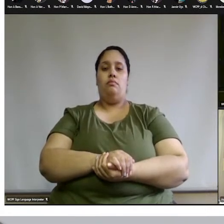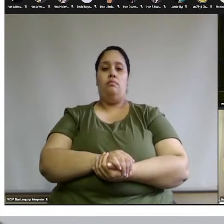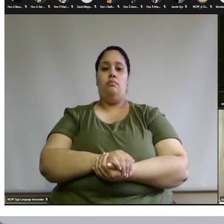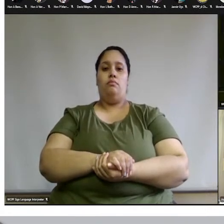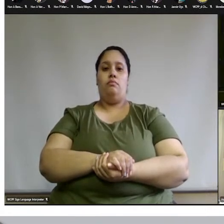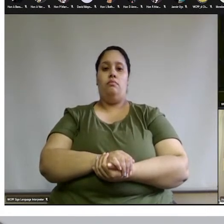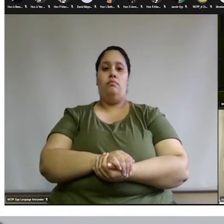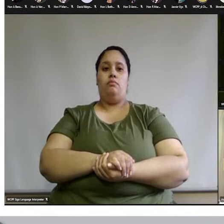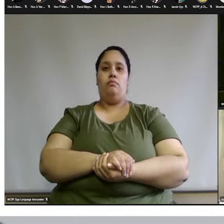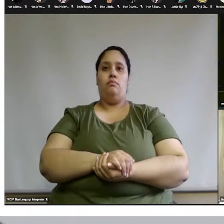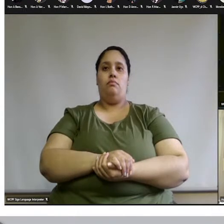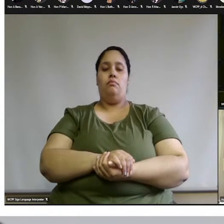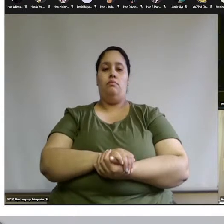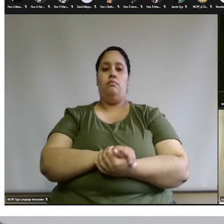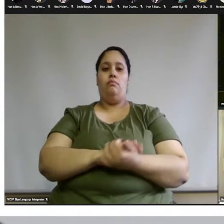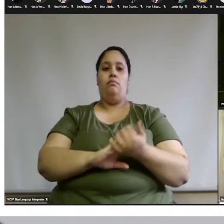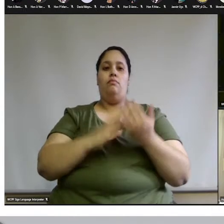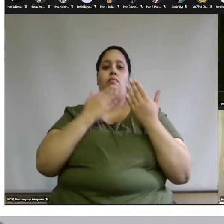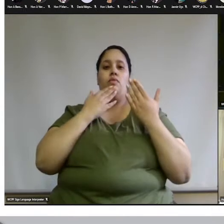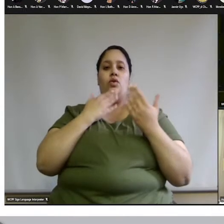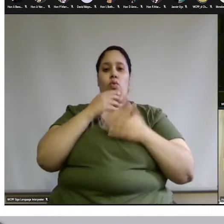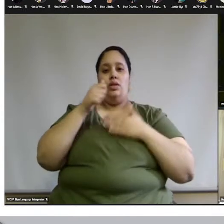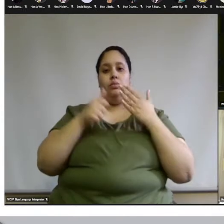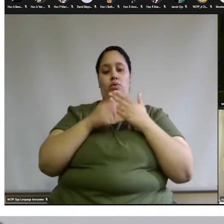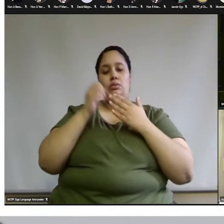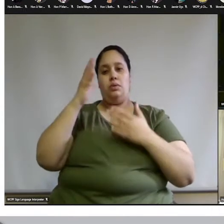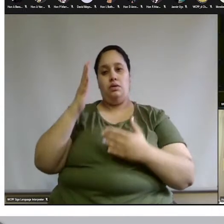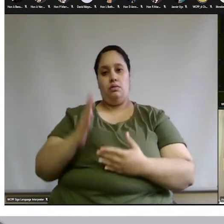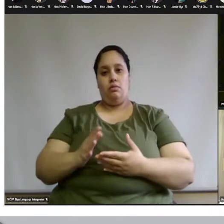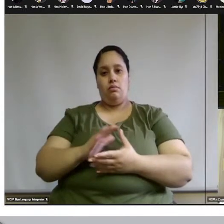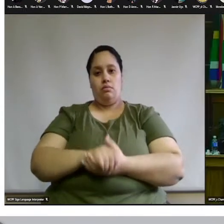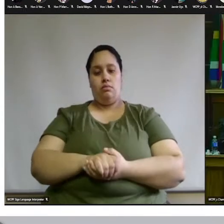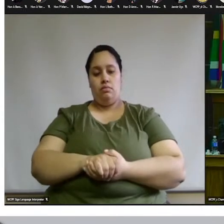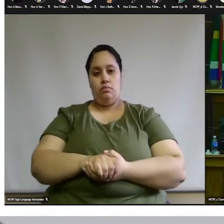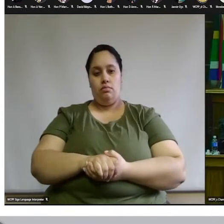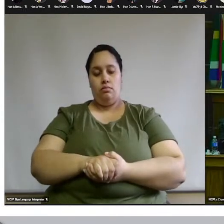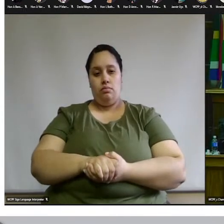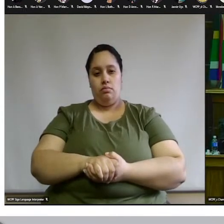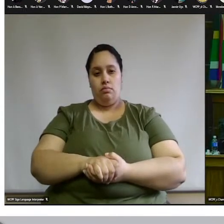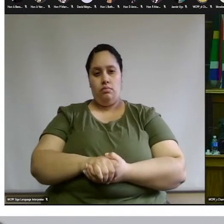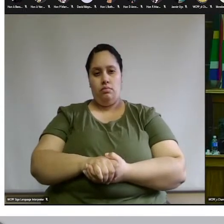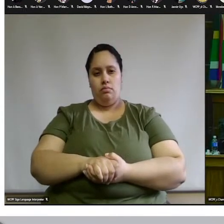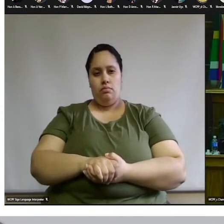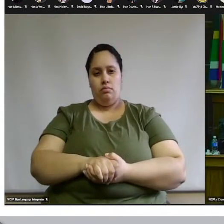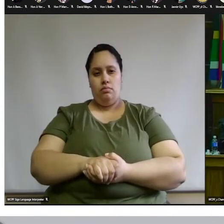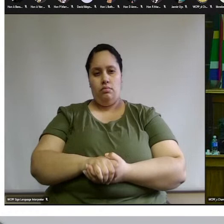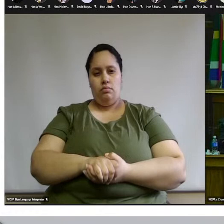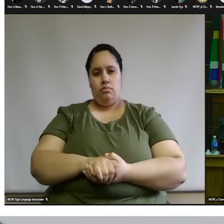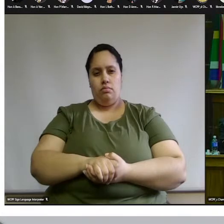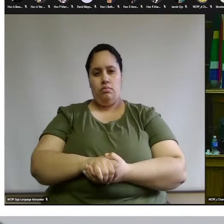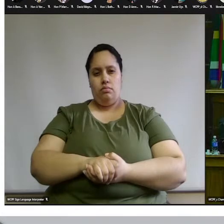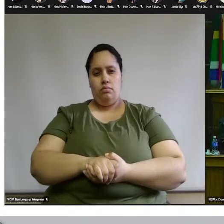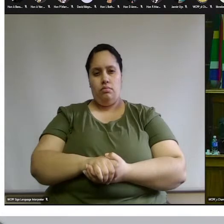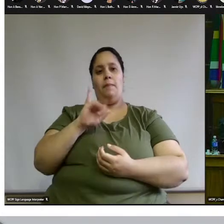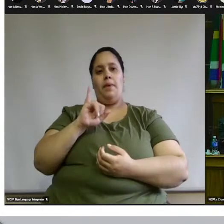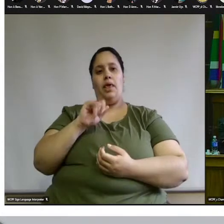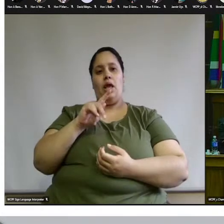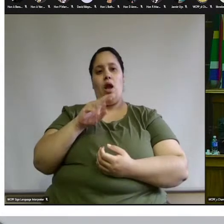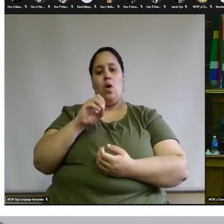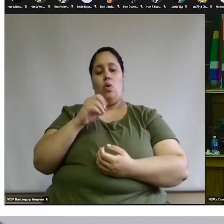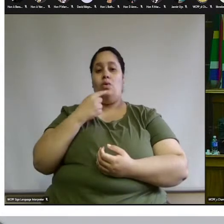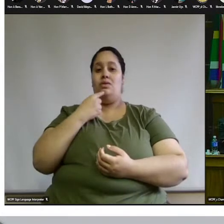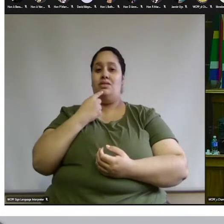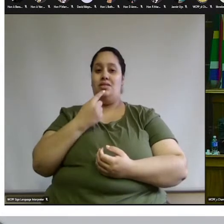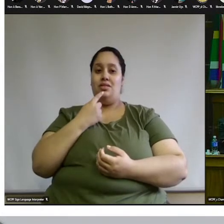Thank you, Honourable Deputy Speaker. Speaker, the martyr Steve Bantu Biko said, and I quote, a people without